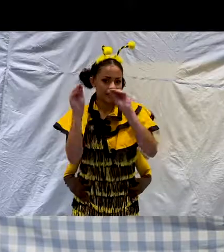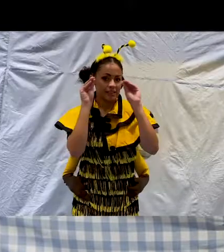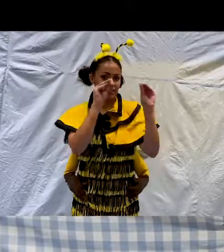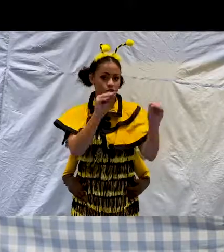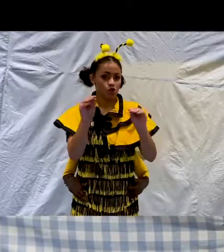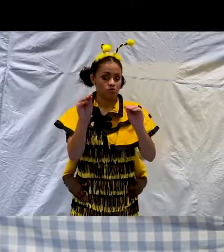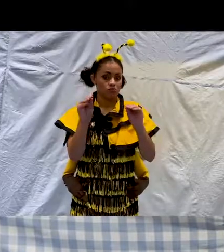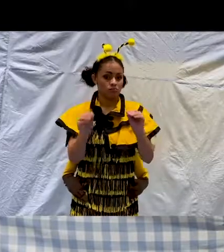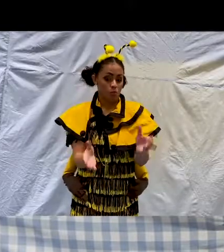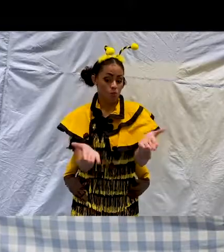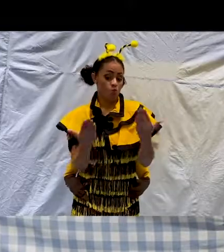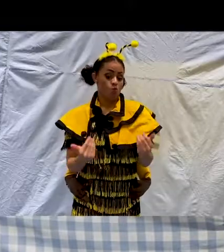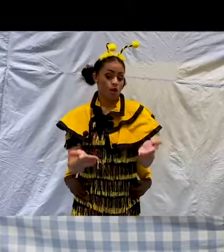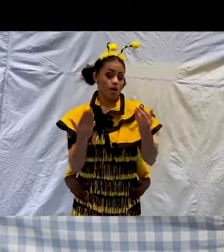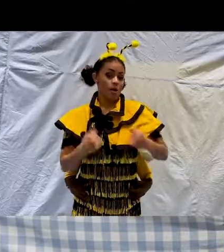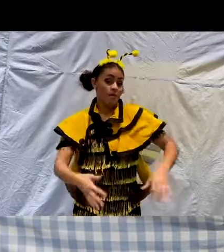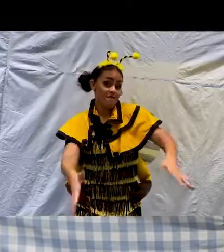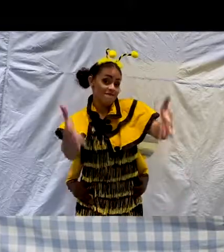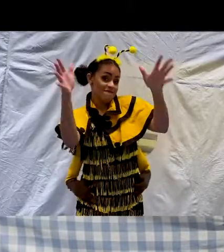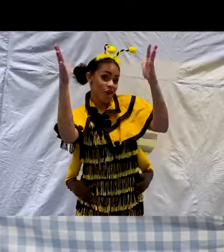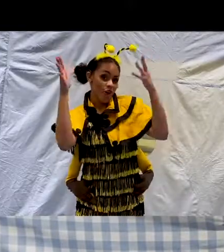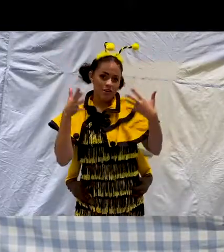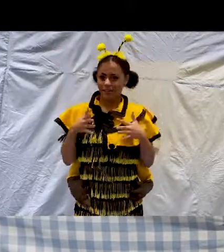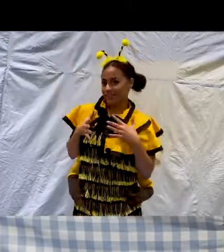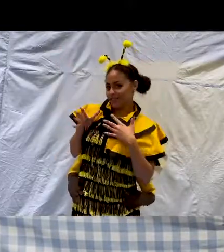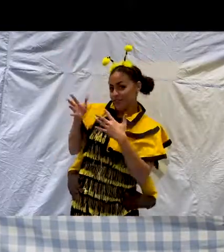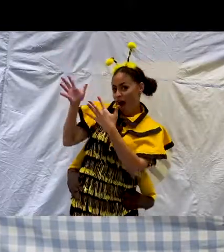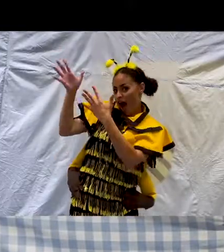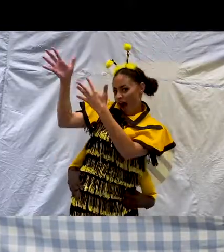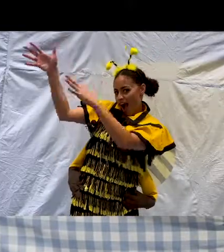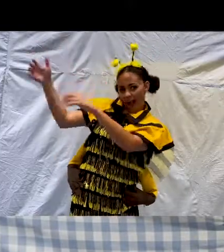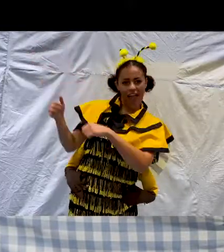to the Forest song.